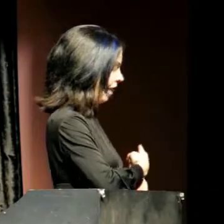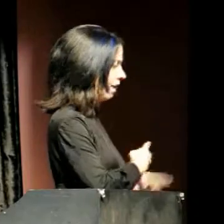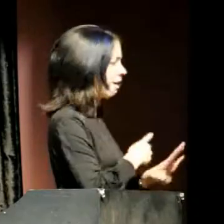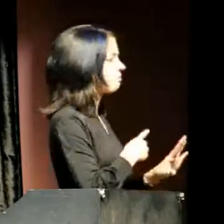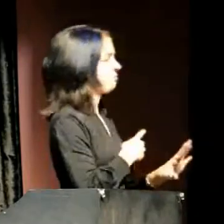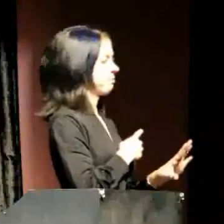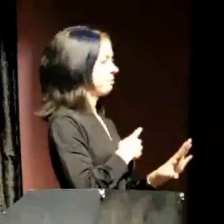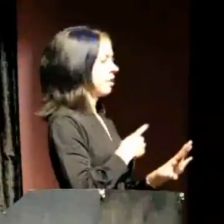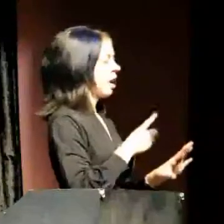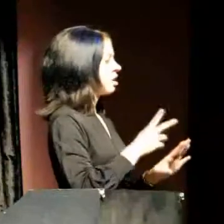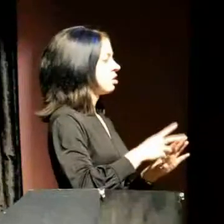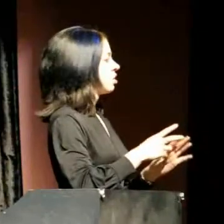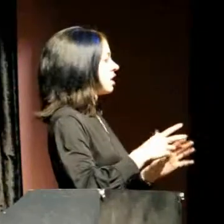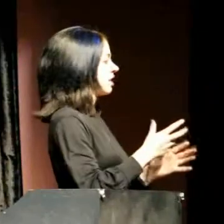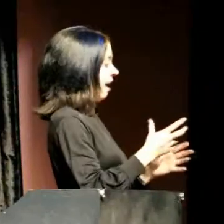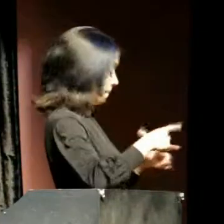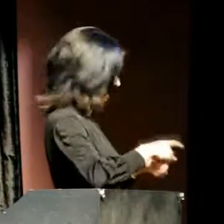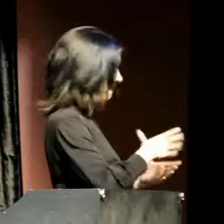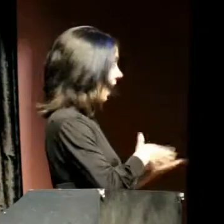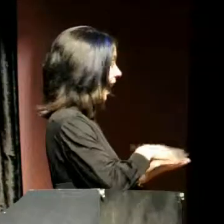back and throw a bunch of pies.